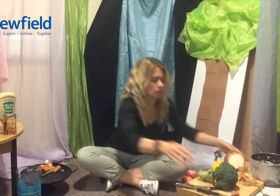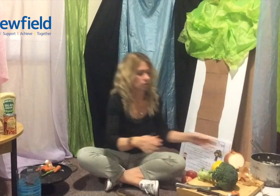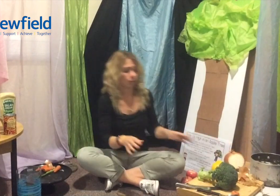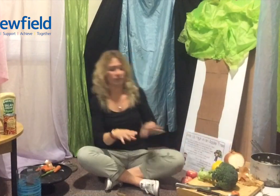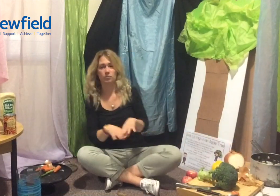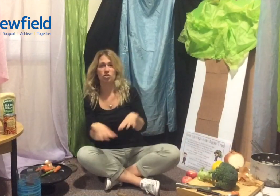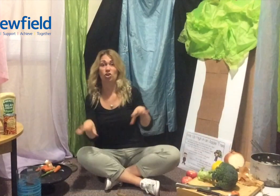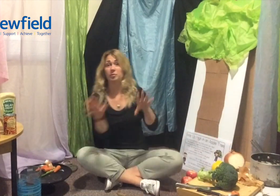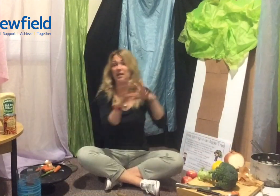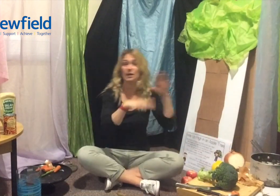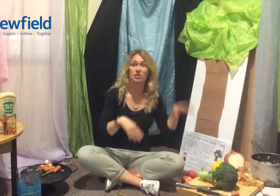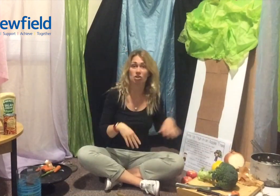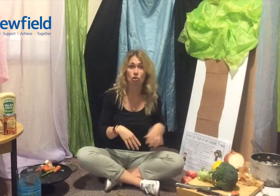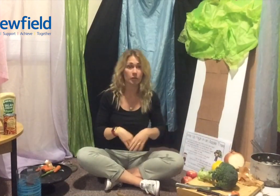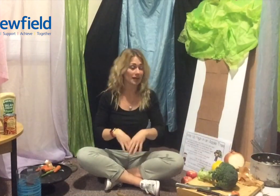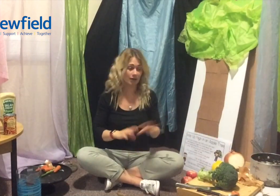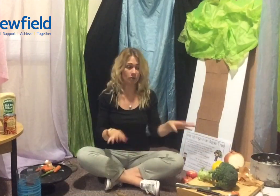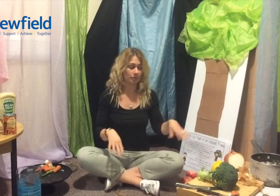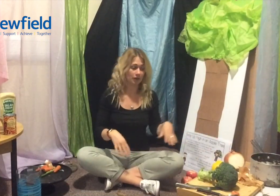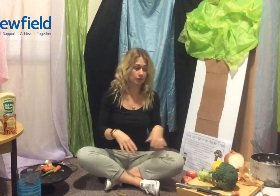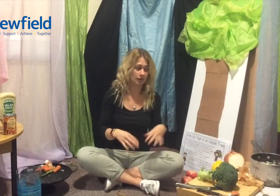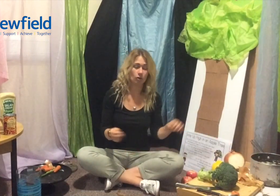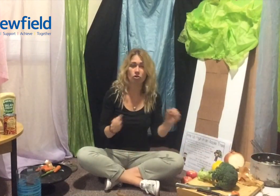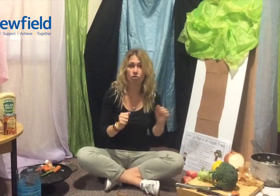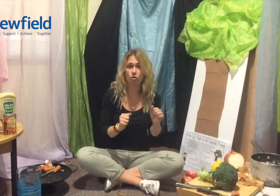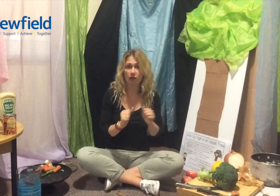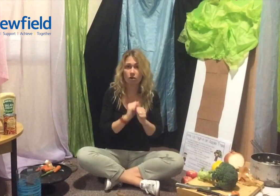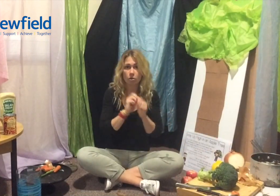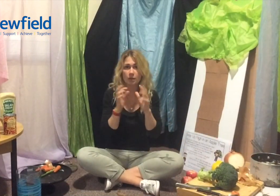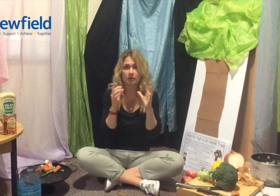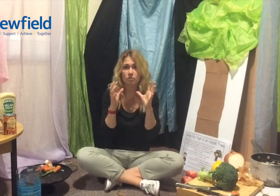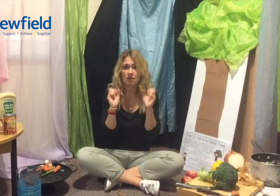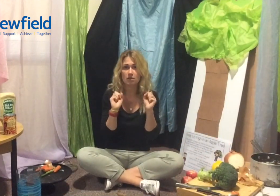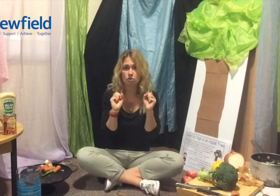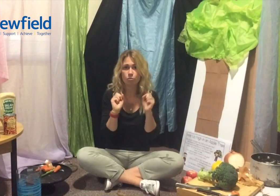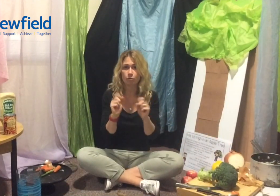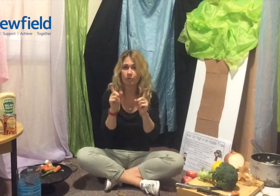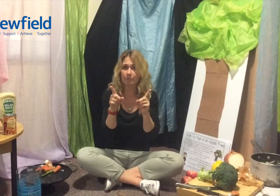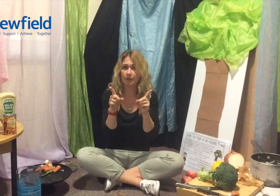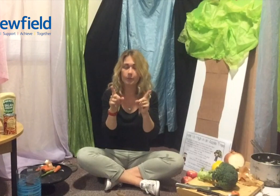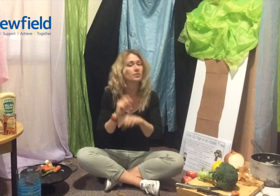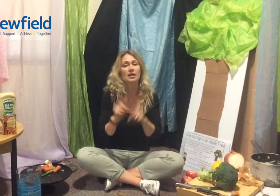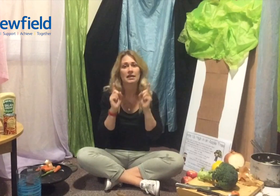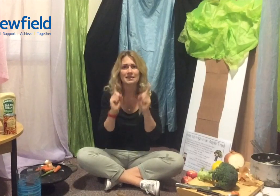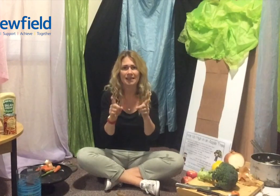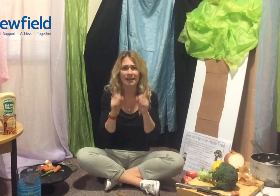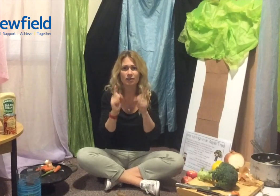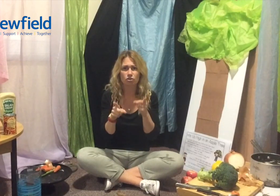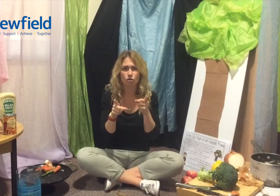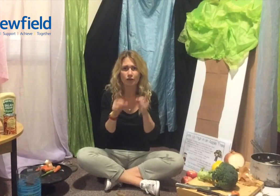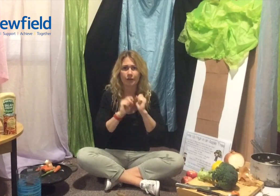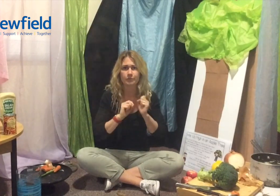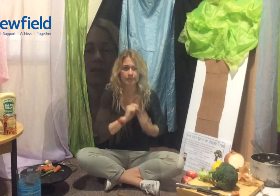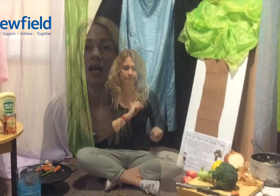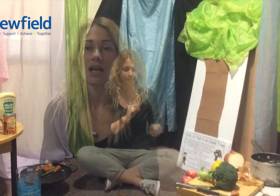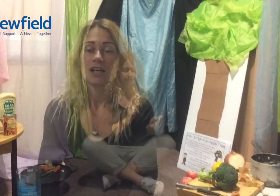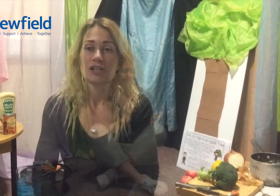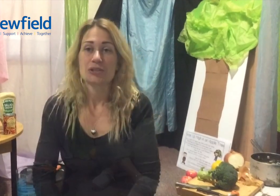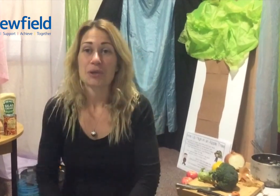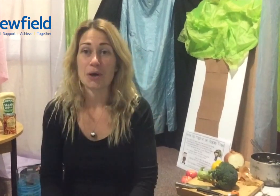So afterwards you could play with your soup and carry on playing with it, or you could cook it all up and have some nice soup. But remember, take the stone out. So I